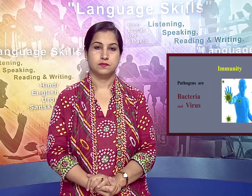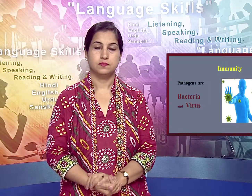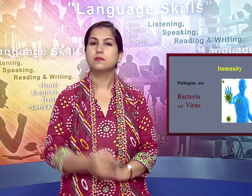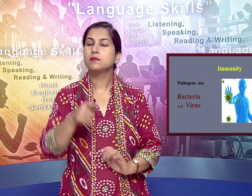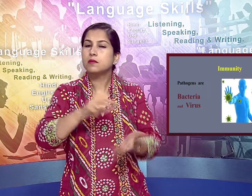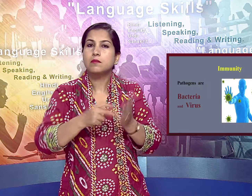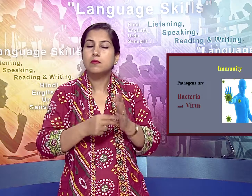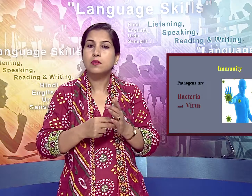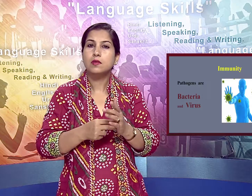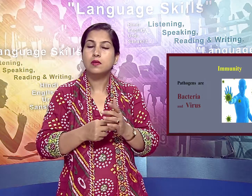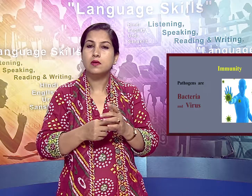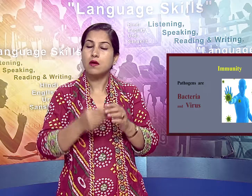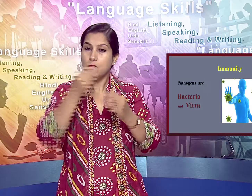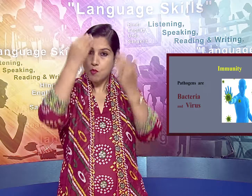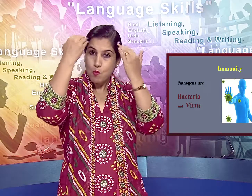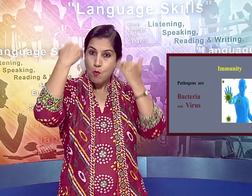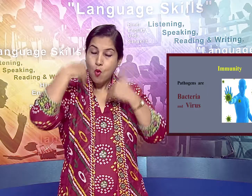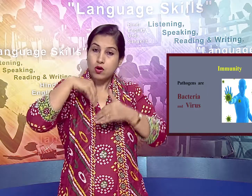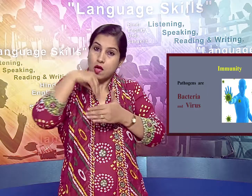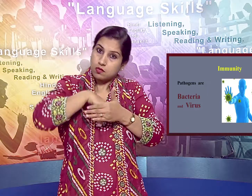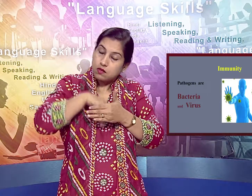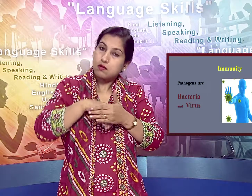It is a biological phenomena.